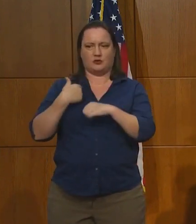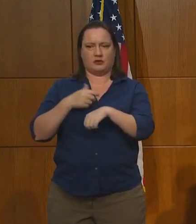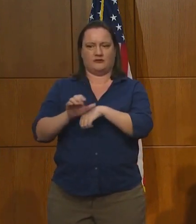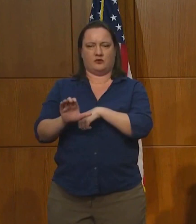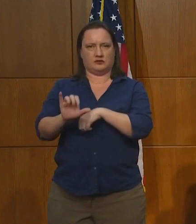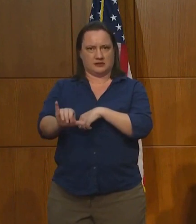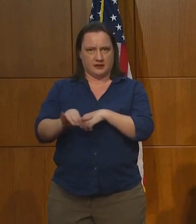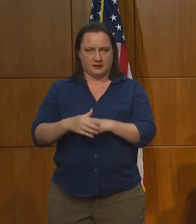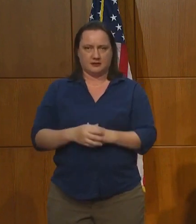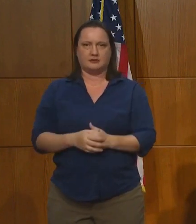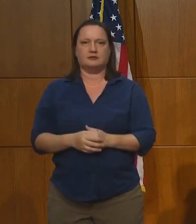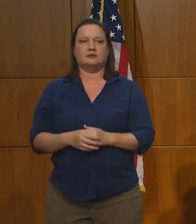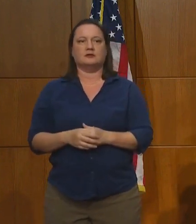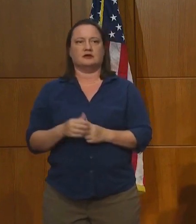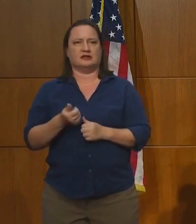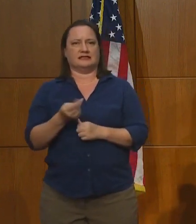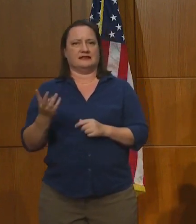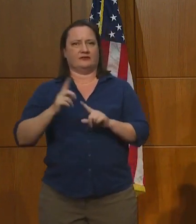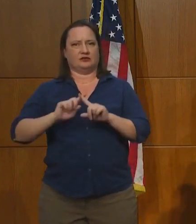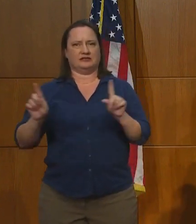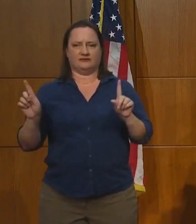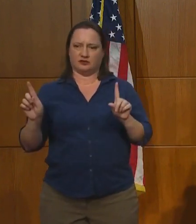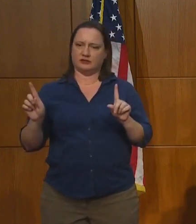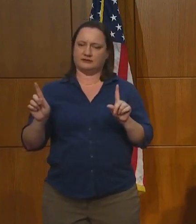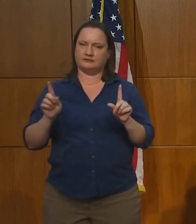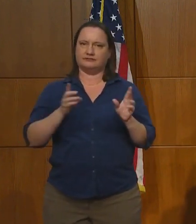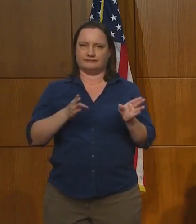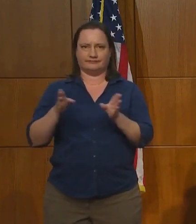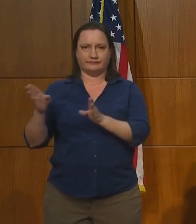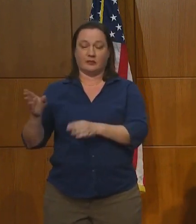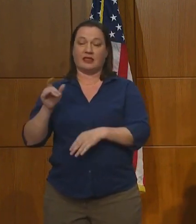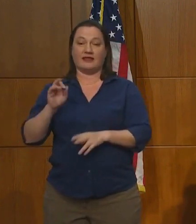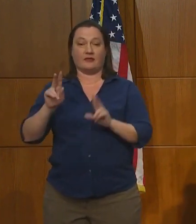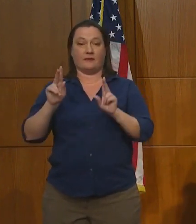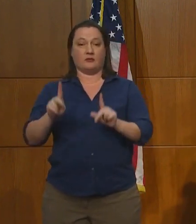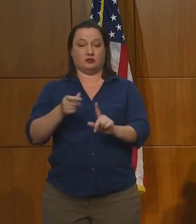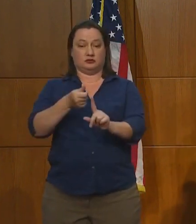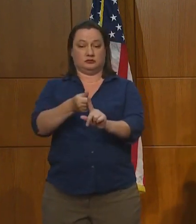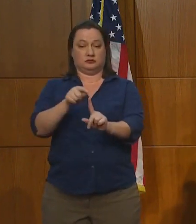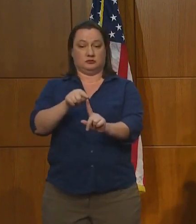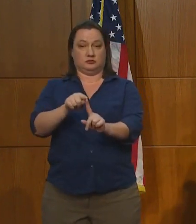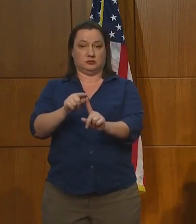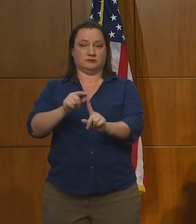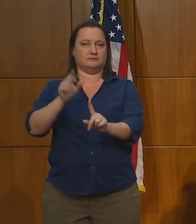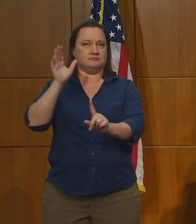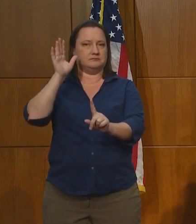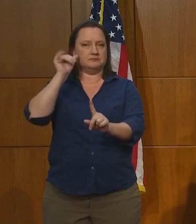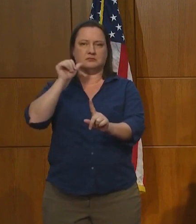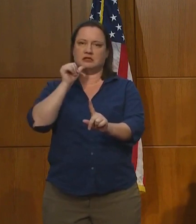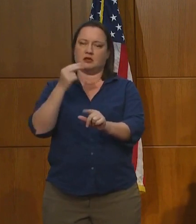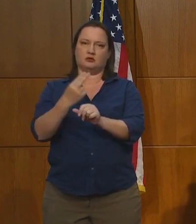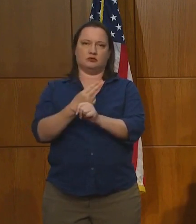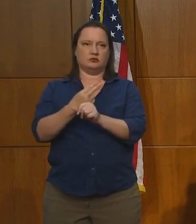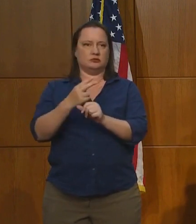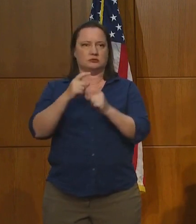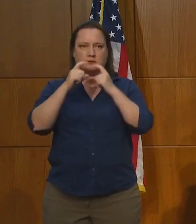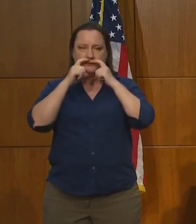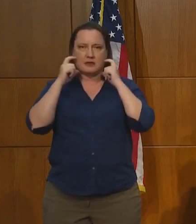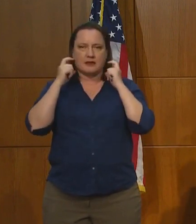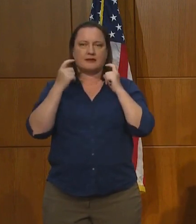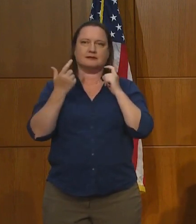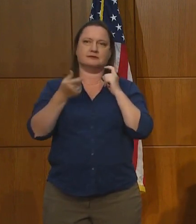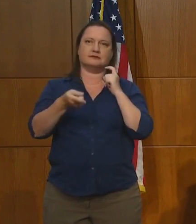as far as individuals. If there are individuals that are not wearing masks in a restaurant